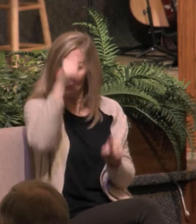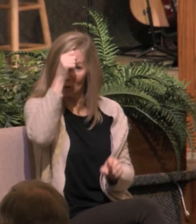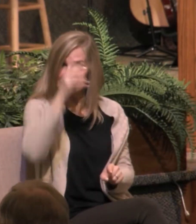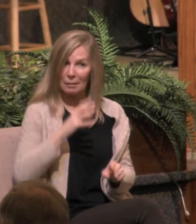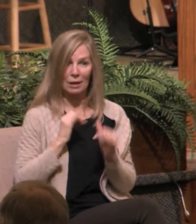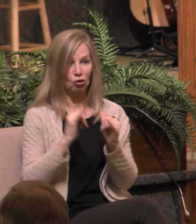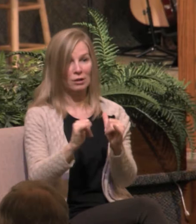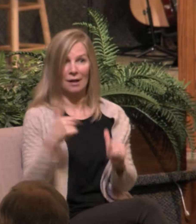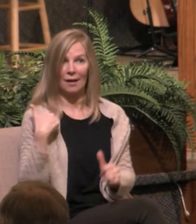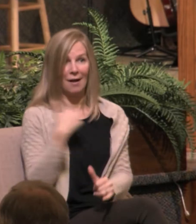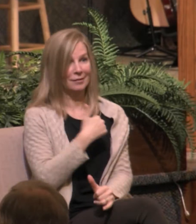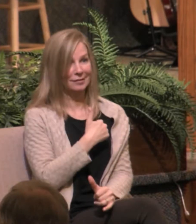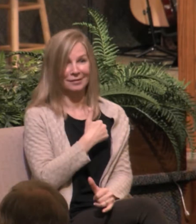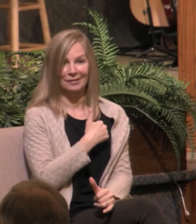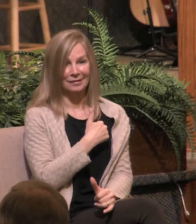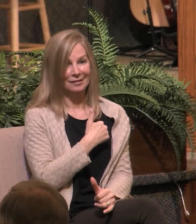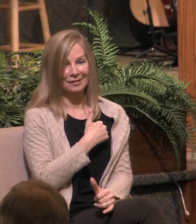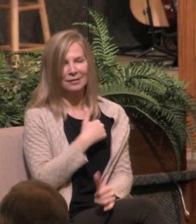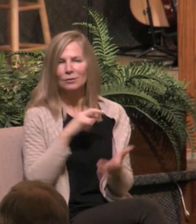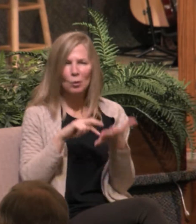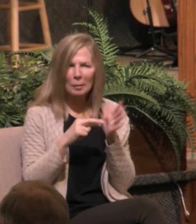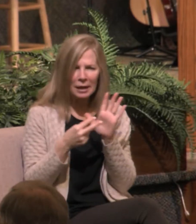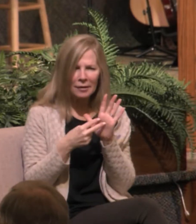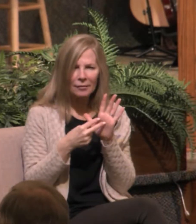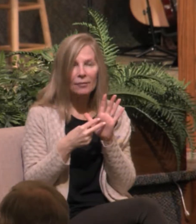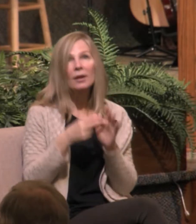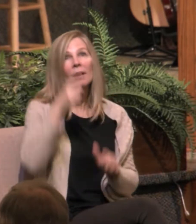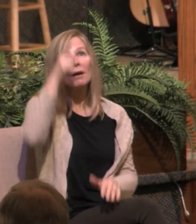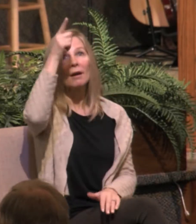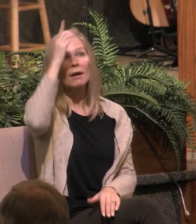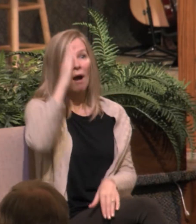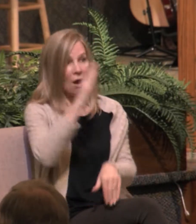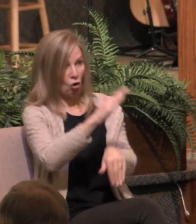What do I mean? When God called him, he didn't want to go.